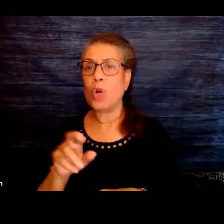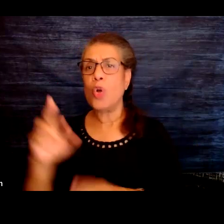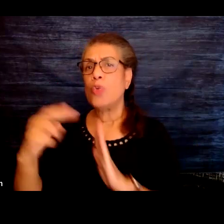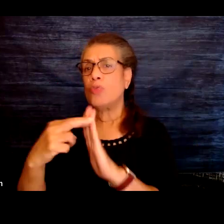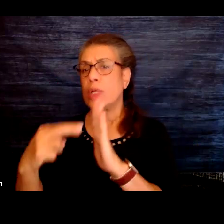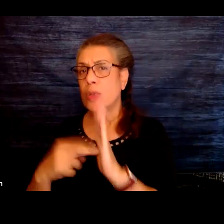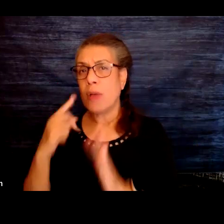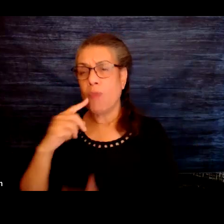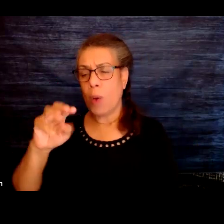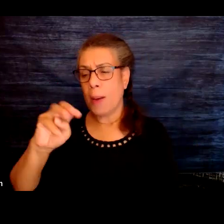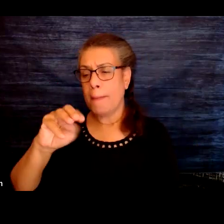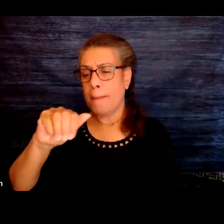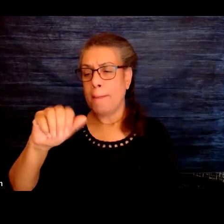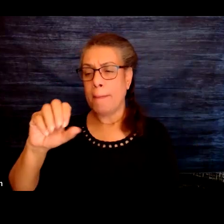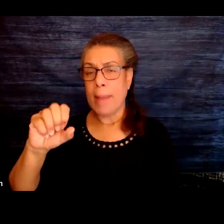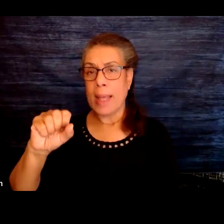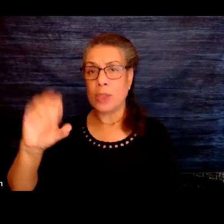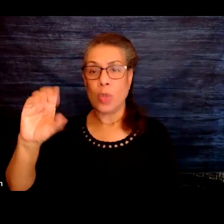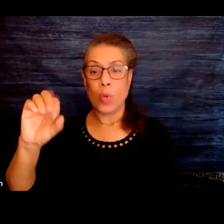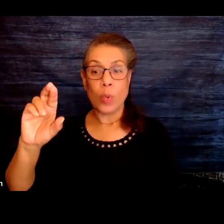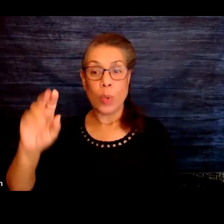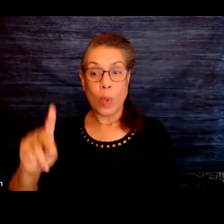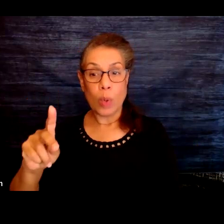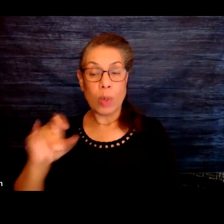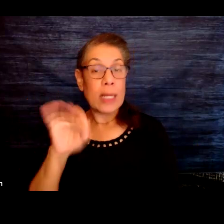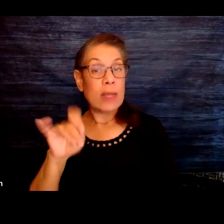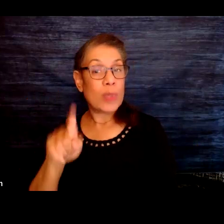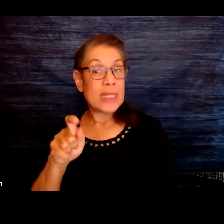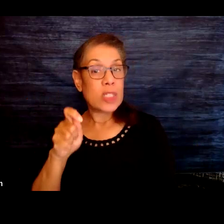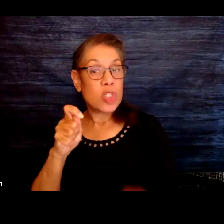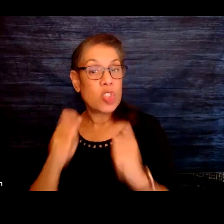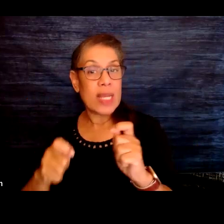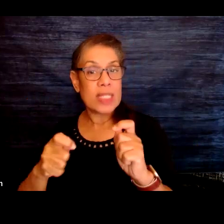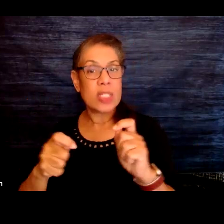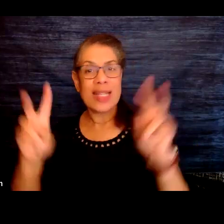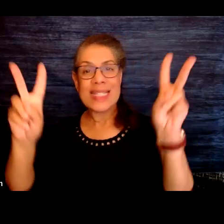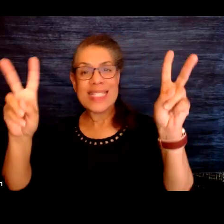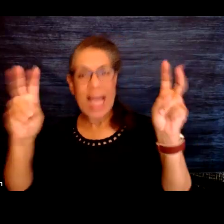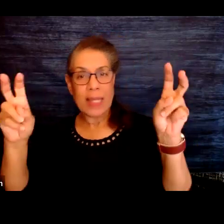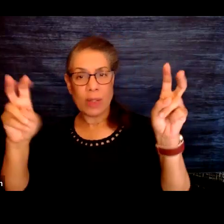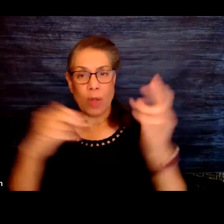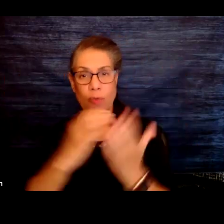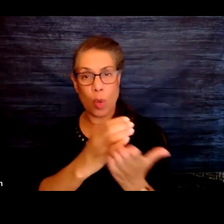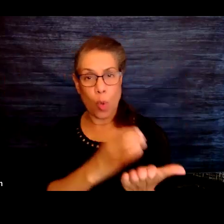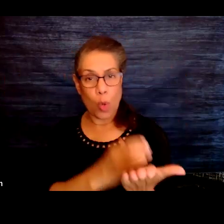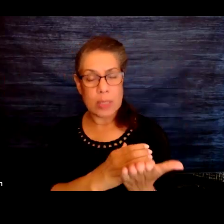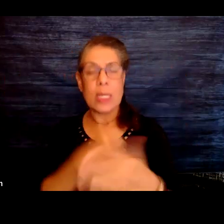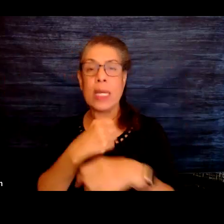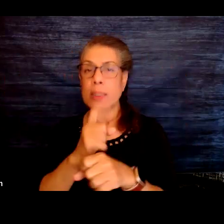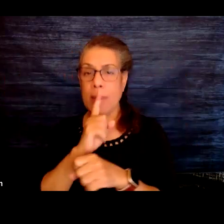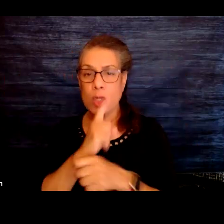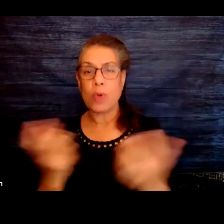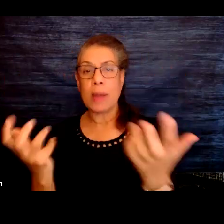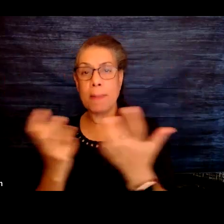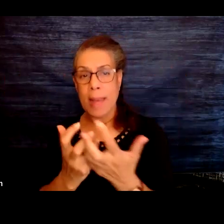about MassCore, the courses, and if we needed to shift potential titles of courses to make sure that it was aligned both